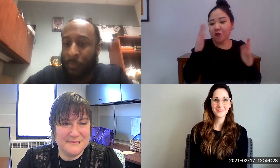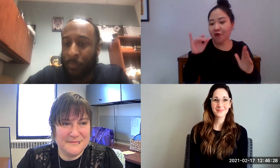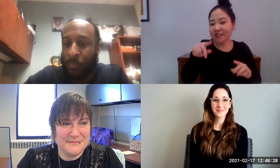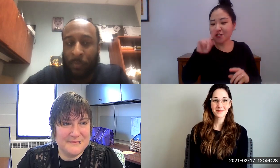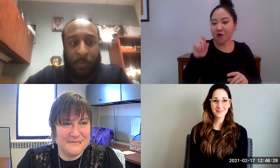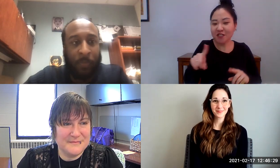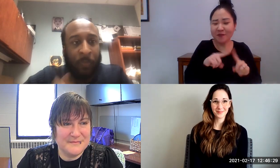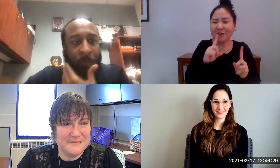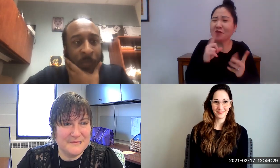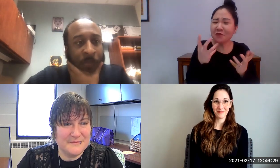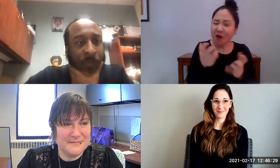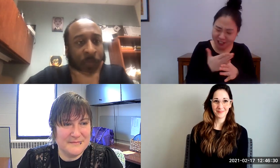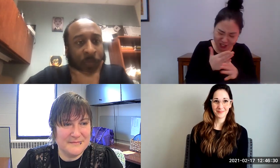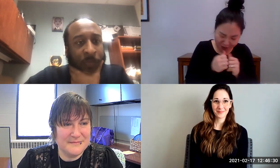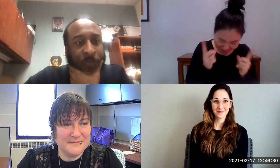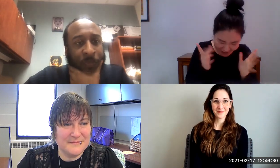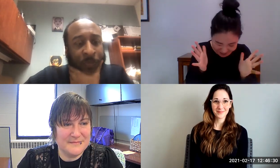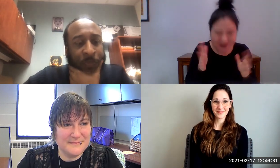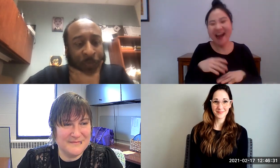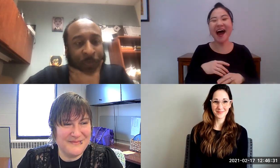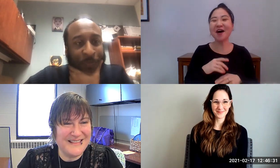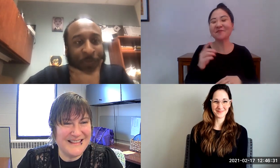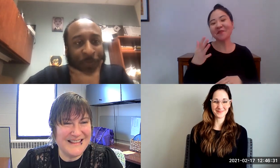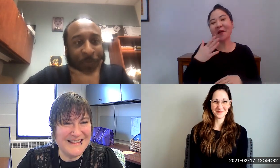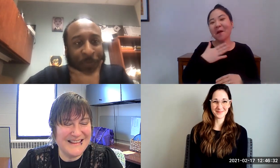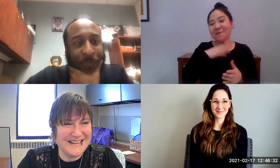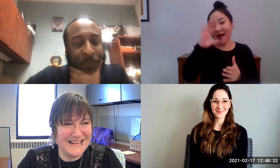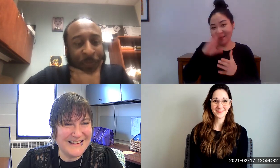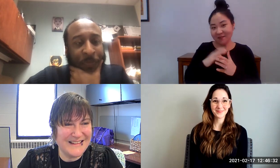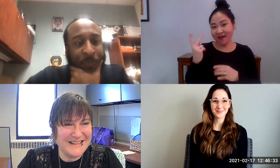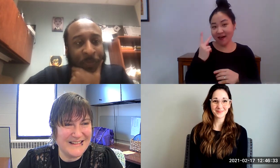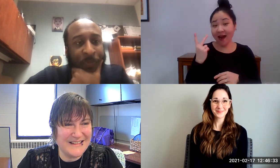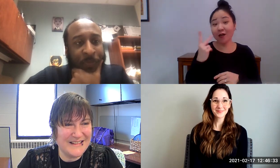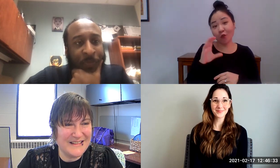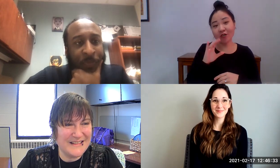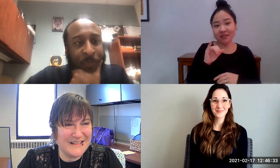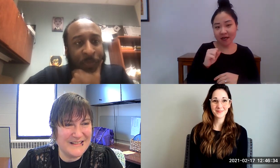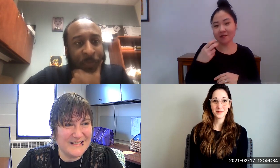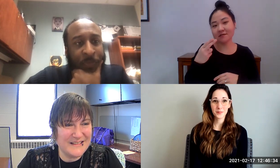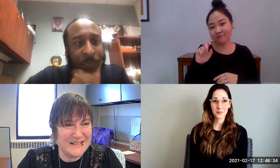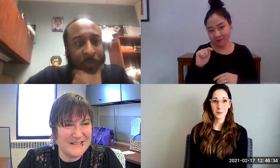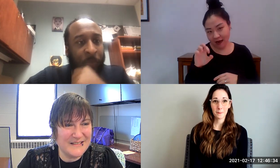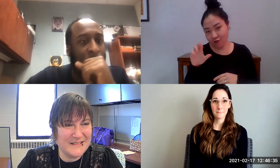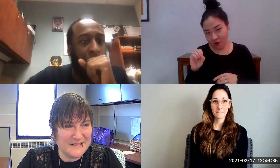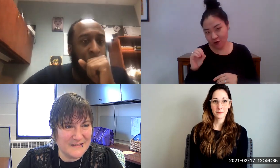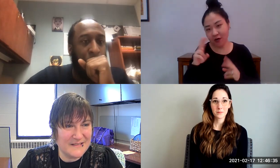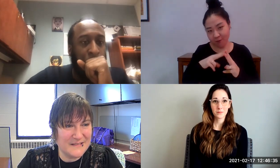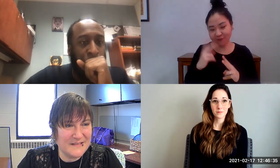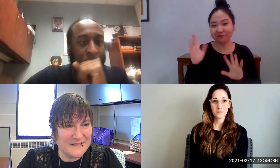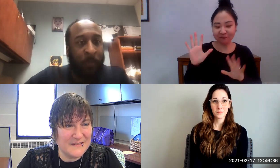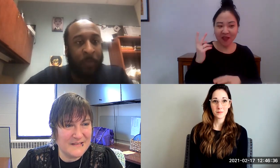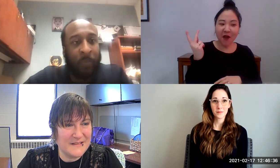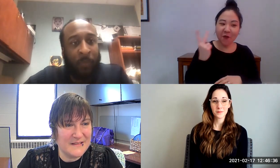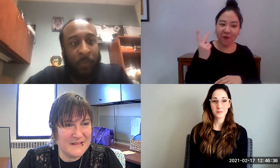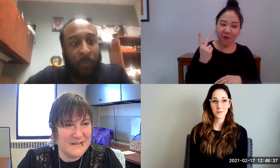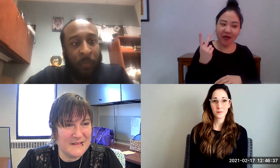Oh, I don't know if this is a question, but I really wanted to share with you. My husband and I know we're cis hetero